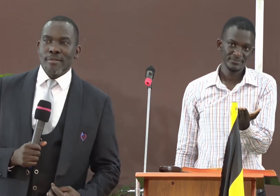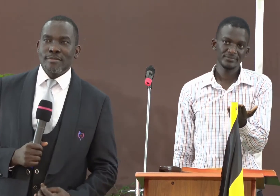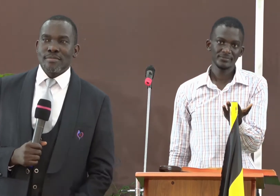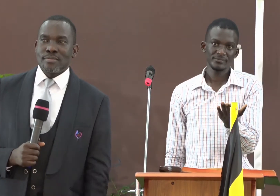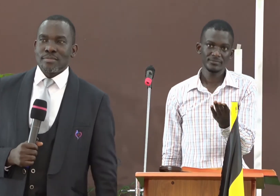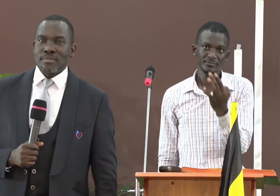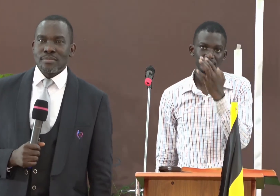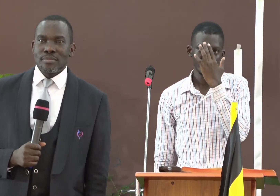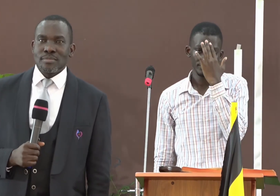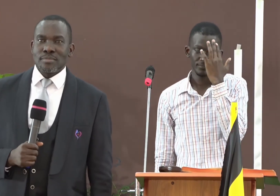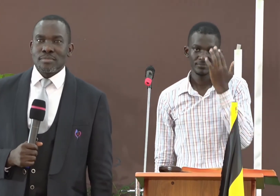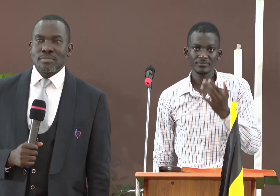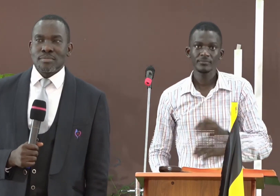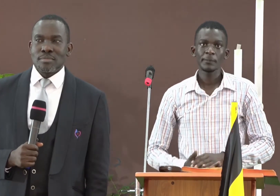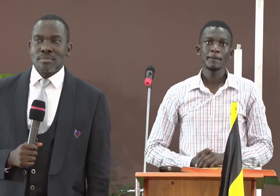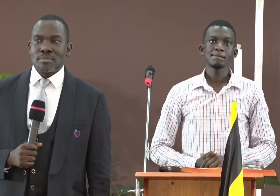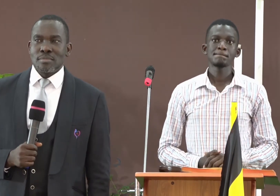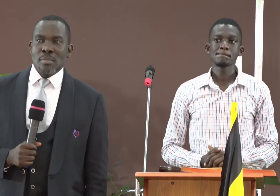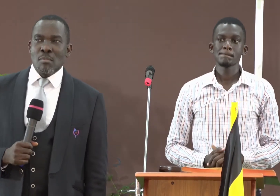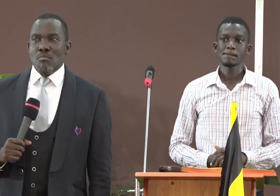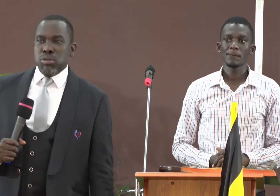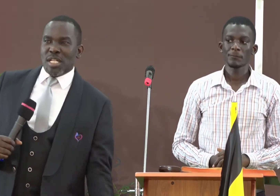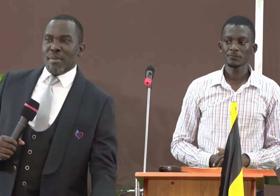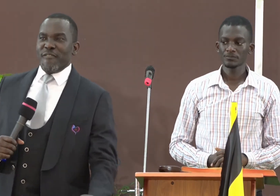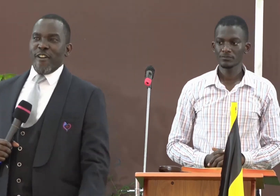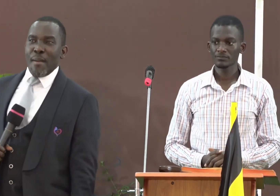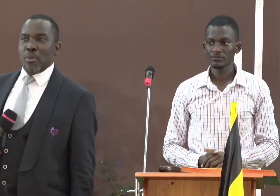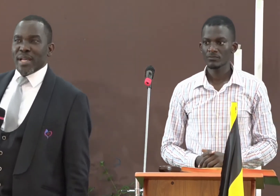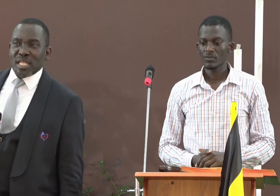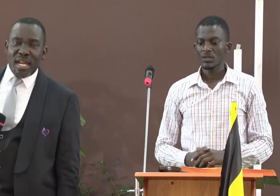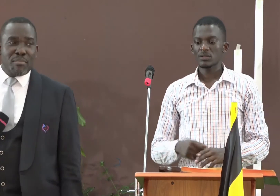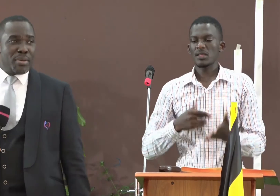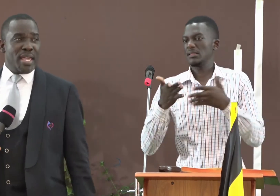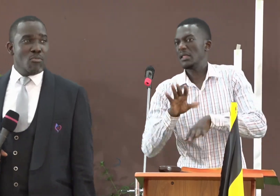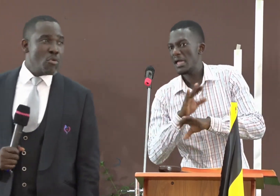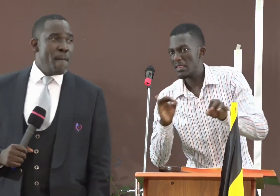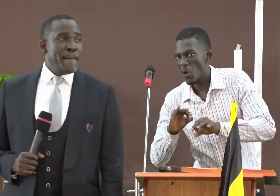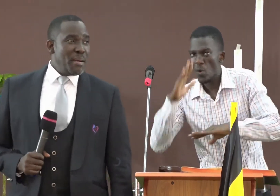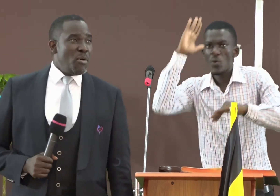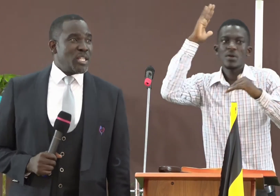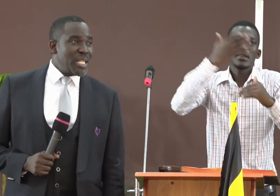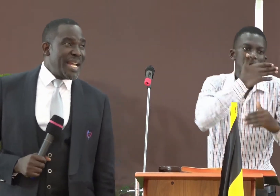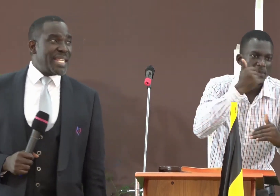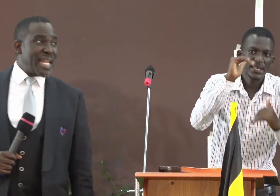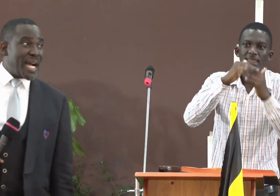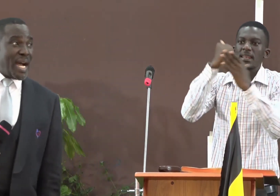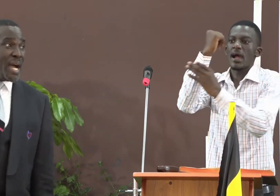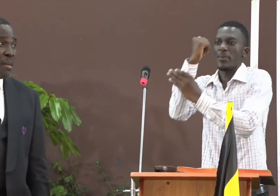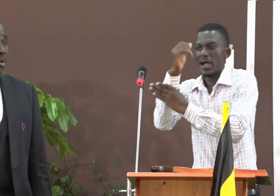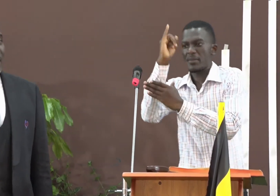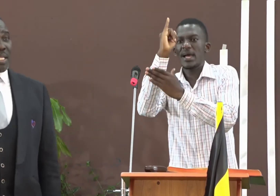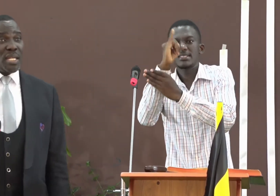books in the Bible that so many men of God have interpreted the wrong way. Bote bafa bo basinga Ibrahimu, bo basinga